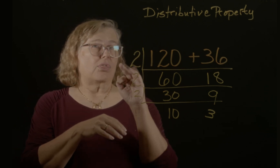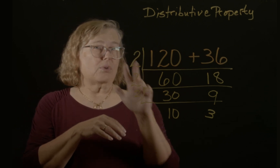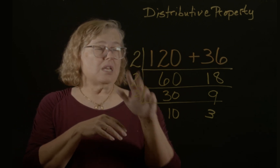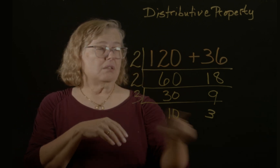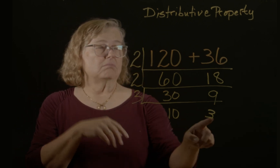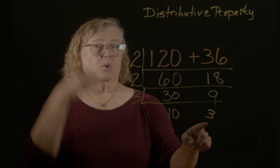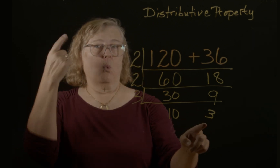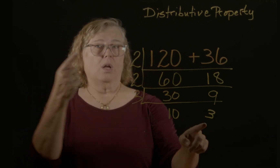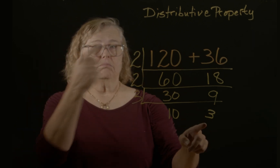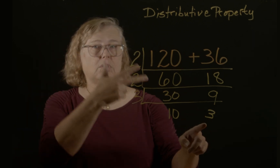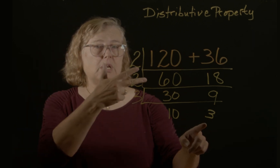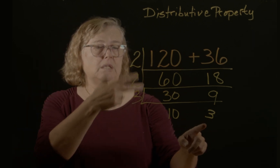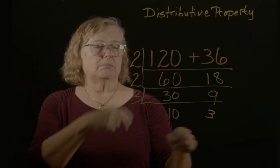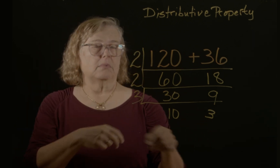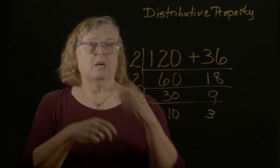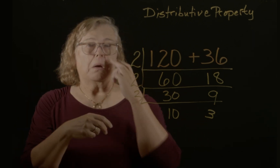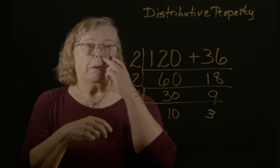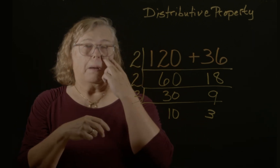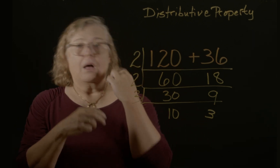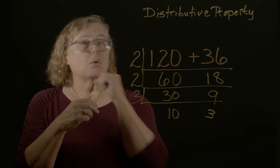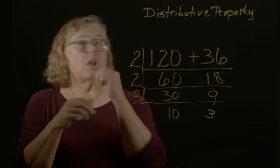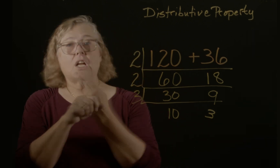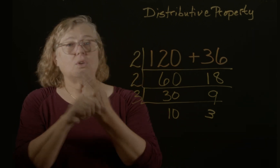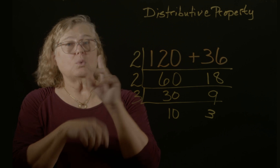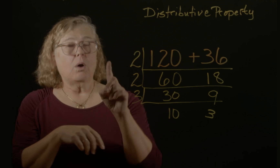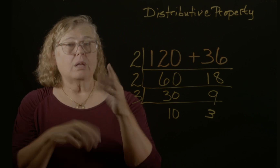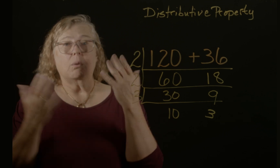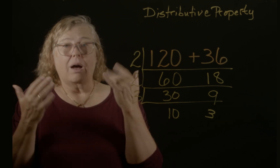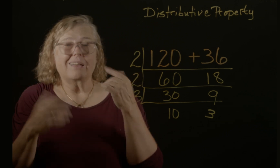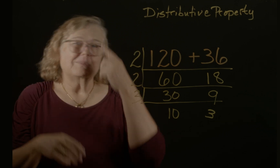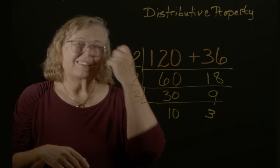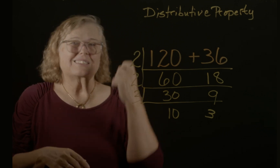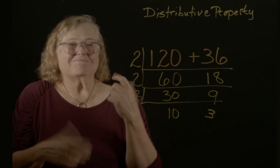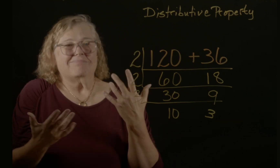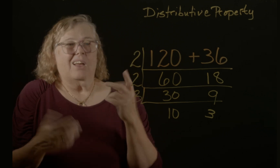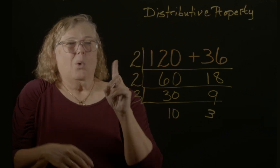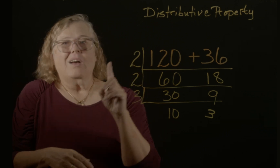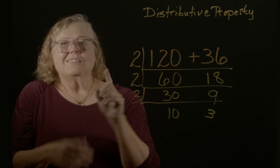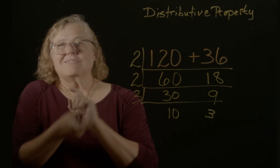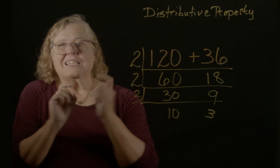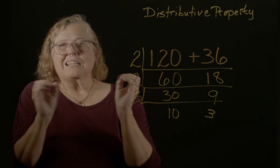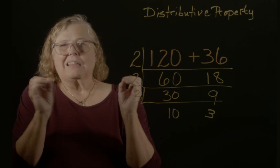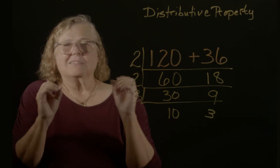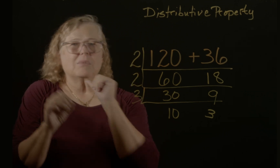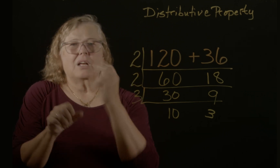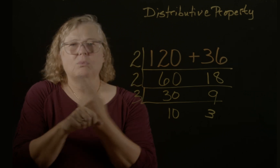know that the factors of 3 are just 1 and 3. And I know that we don't use 1 because, well, it doesn't change